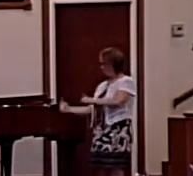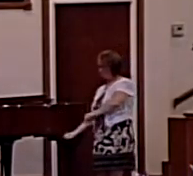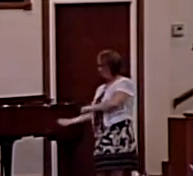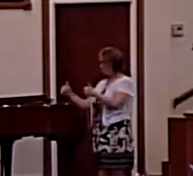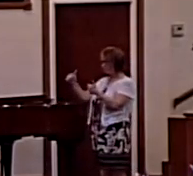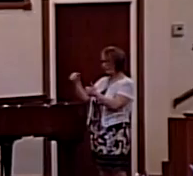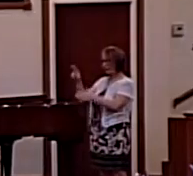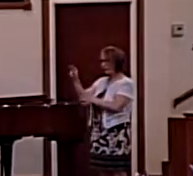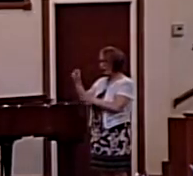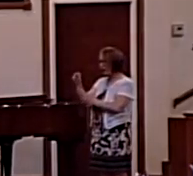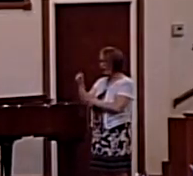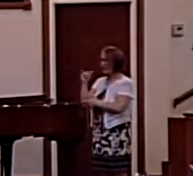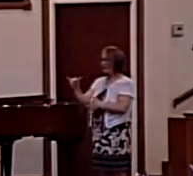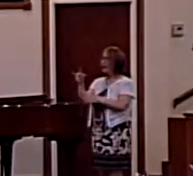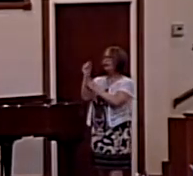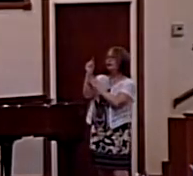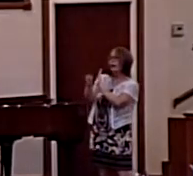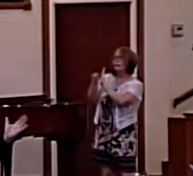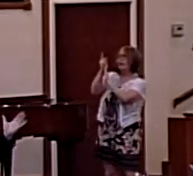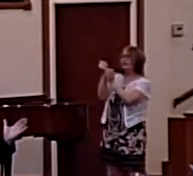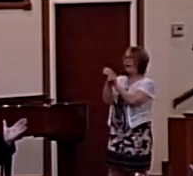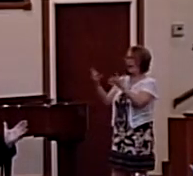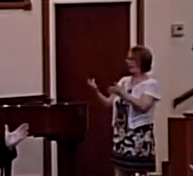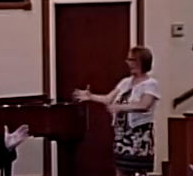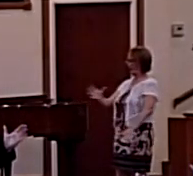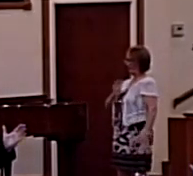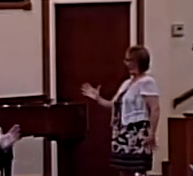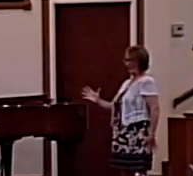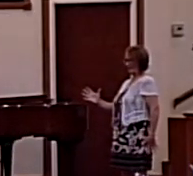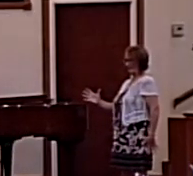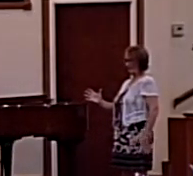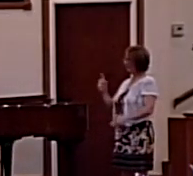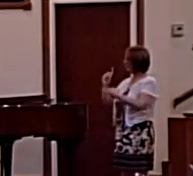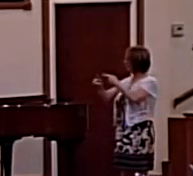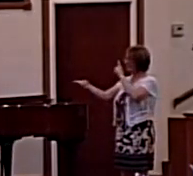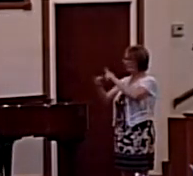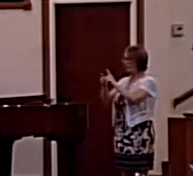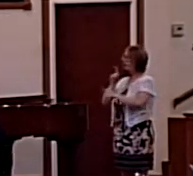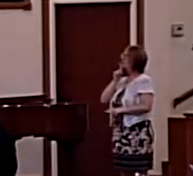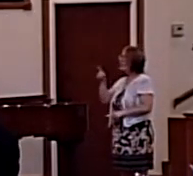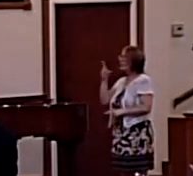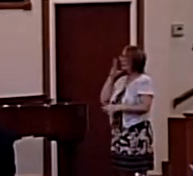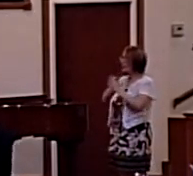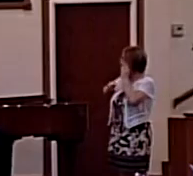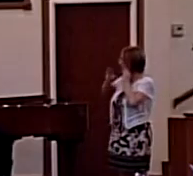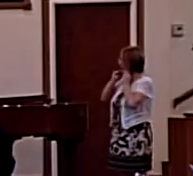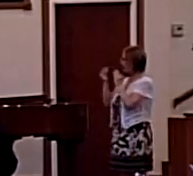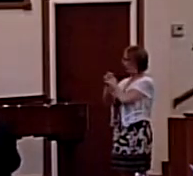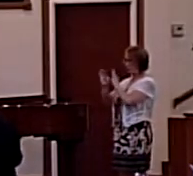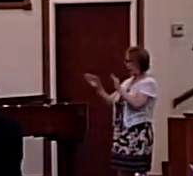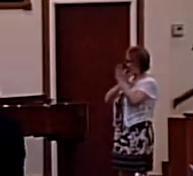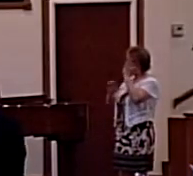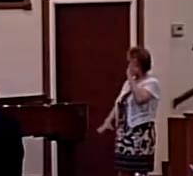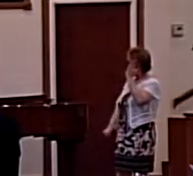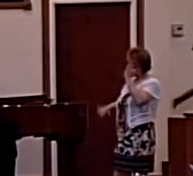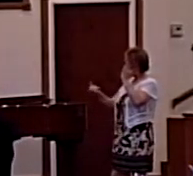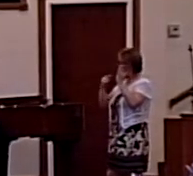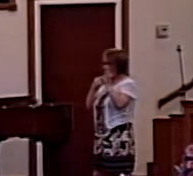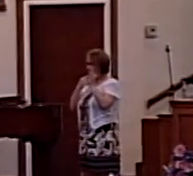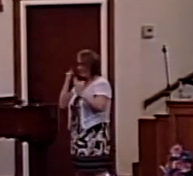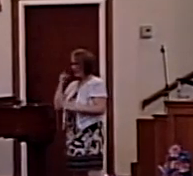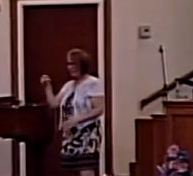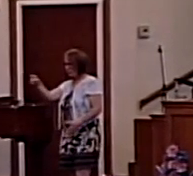just simply say there, in 20 minutes, everything's going to be all right. Friend, to really experience the freedom of Christ, it says there, if